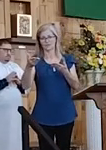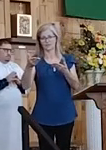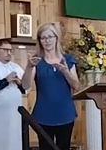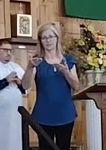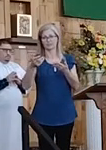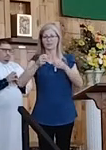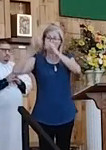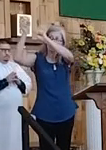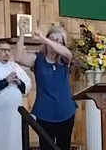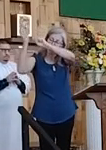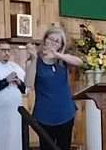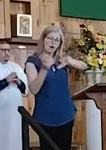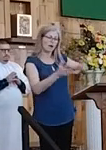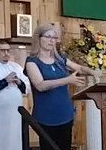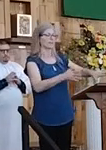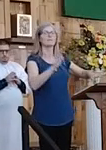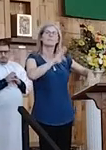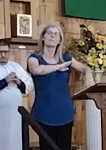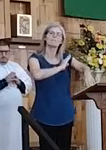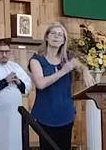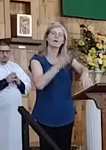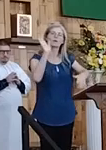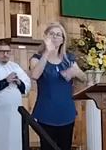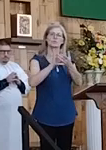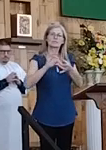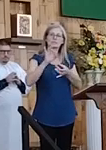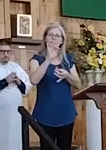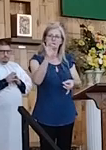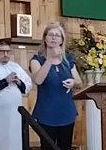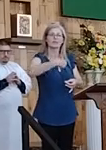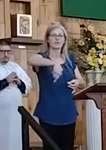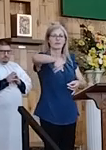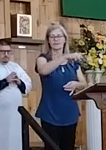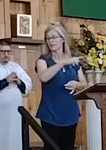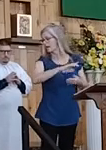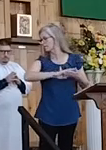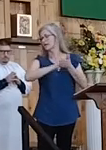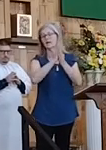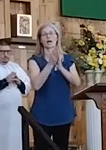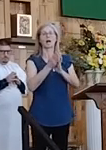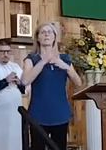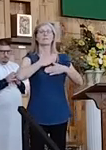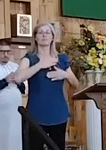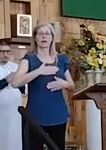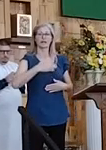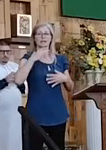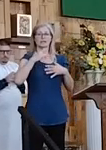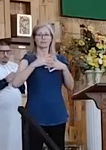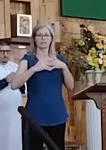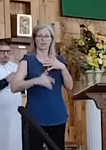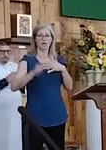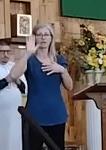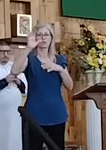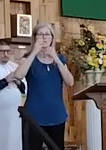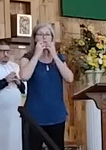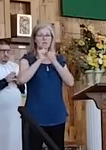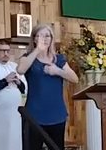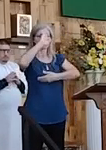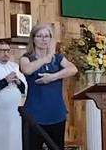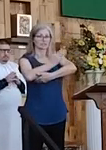out on them the power of your Spirit, that they may become the body and blood of your beloved